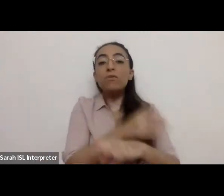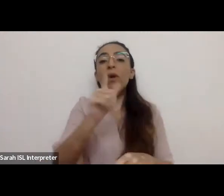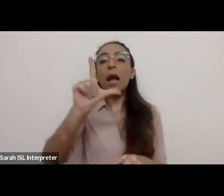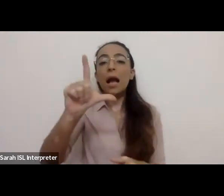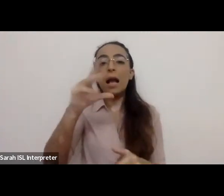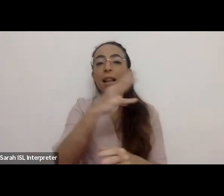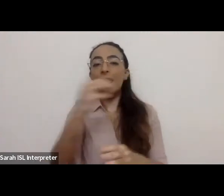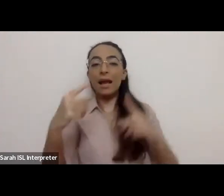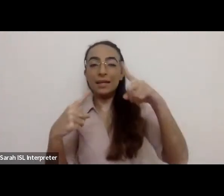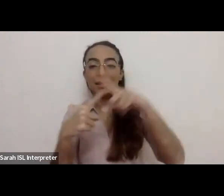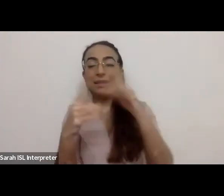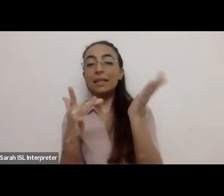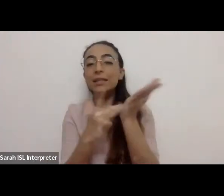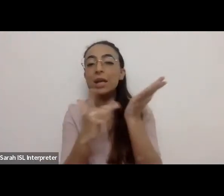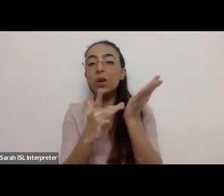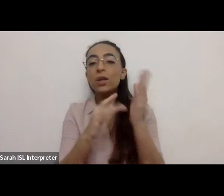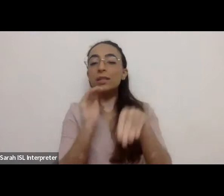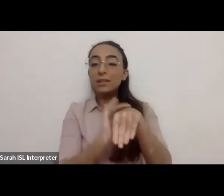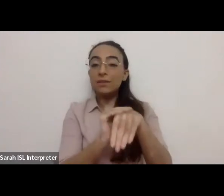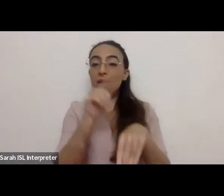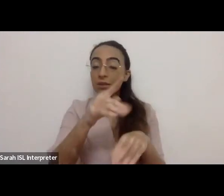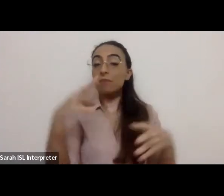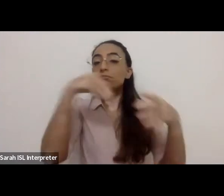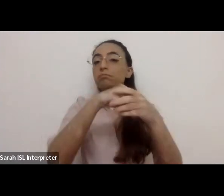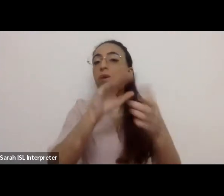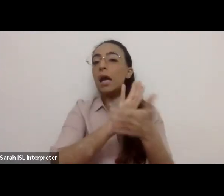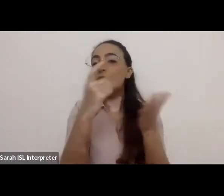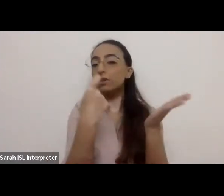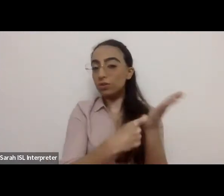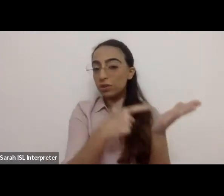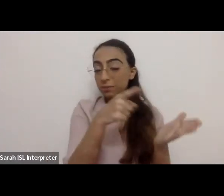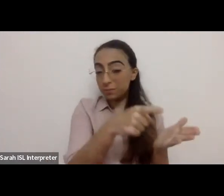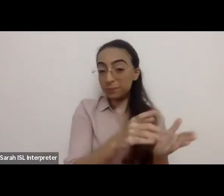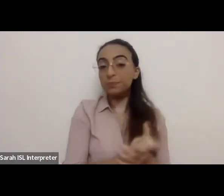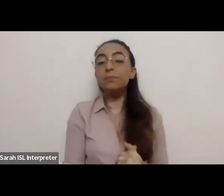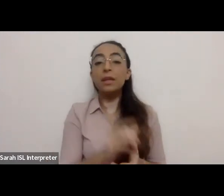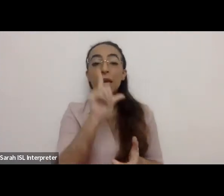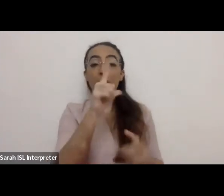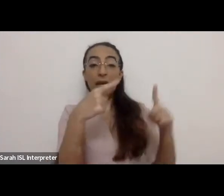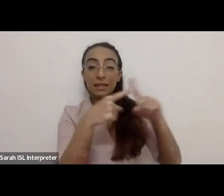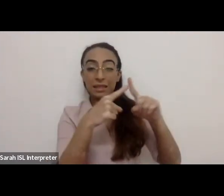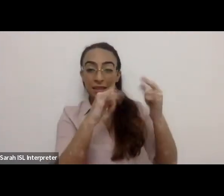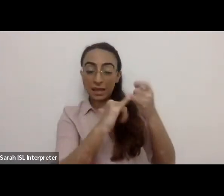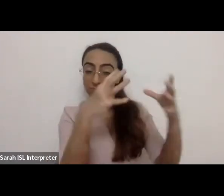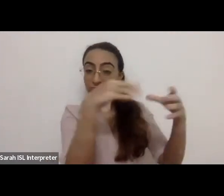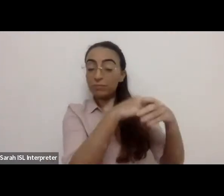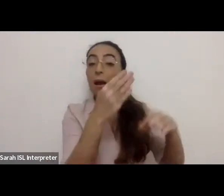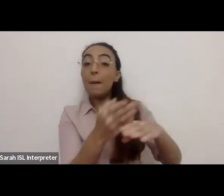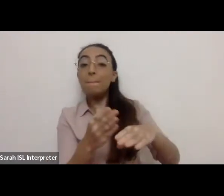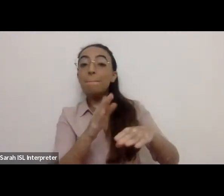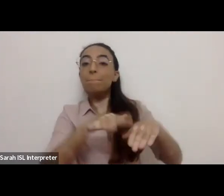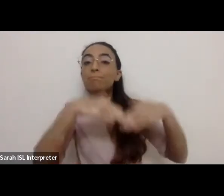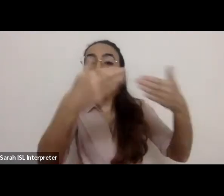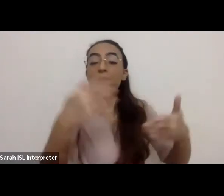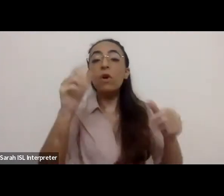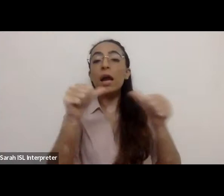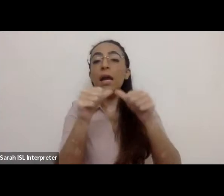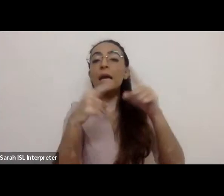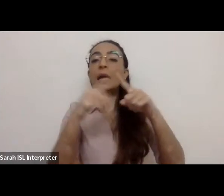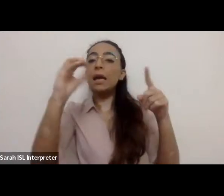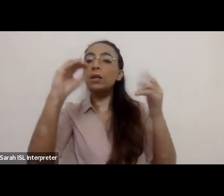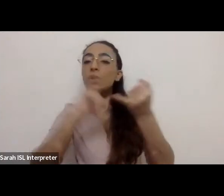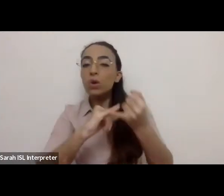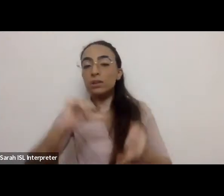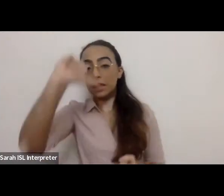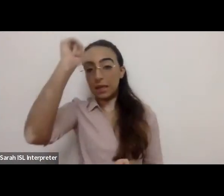Technology Services globally. Prior to LTTS, he was the HR leader for Atos, India, and